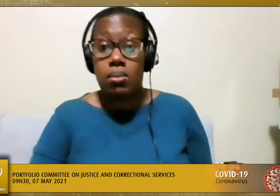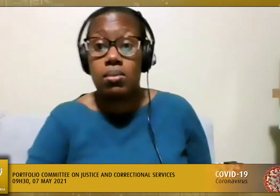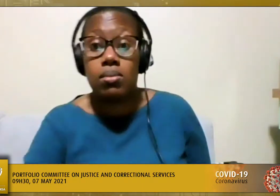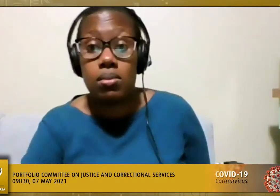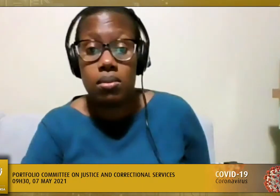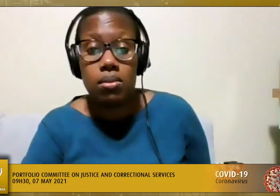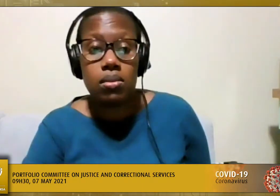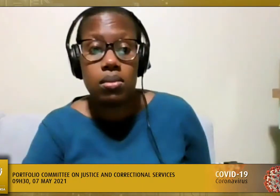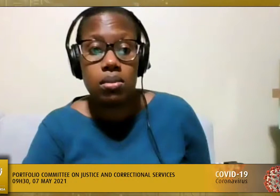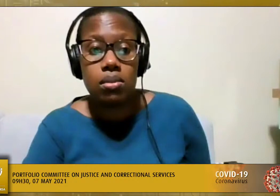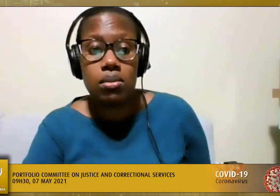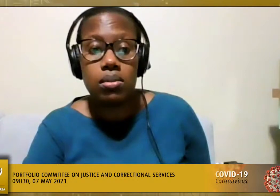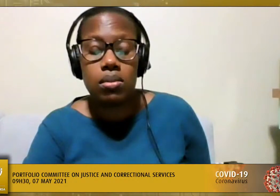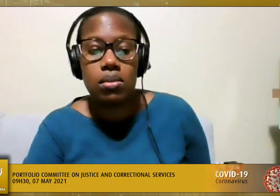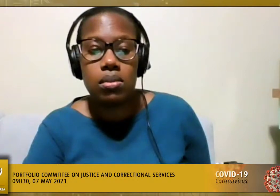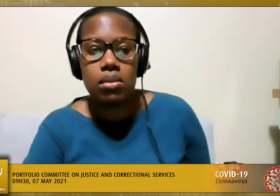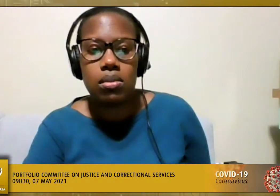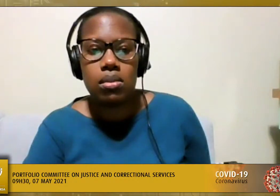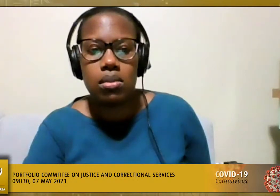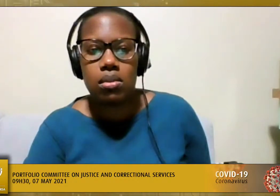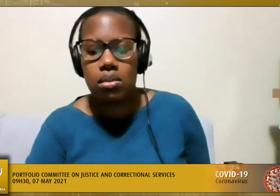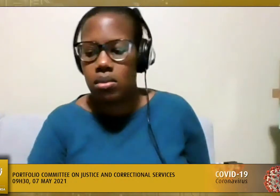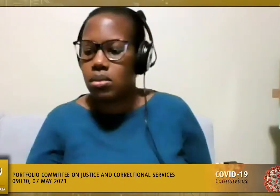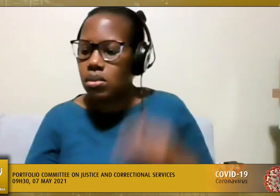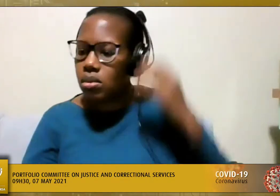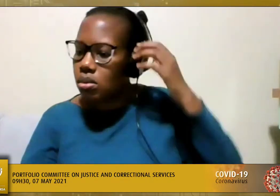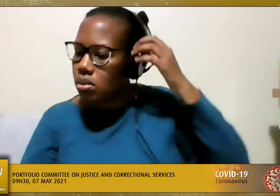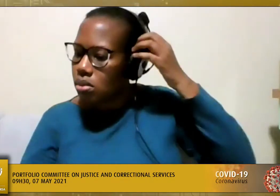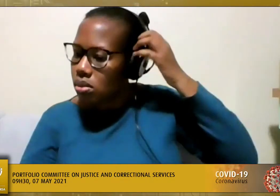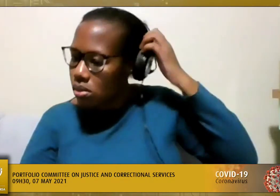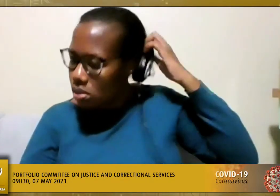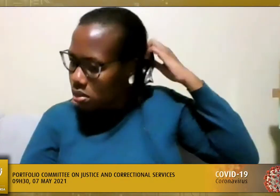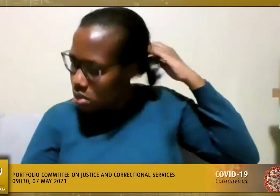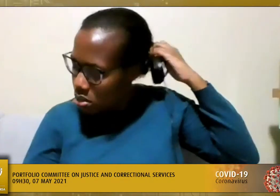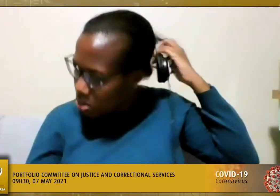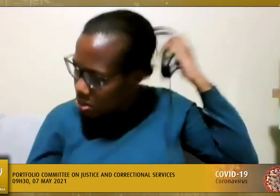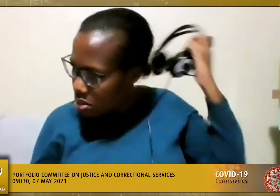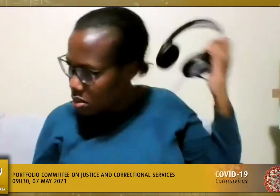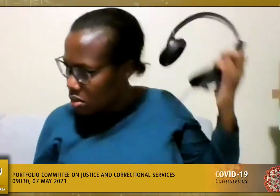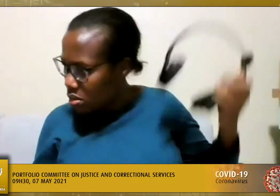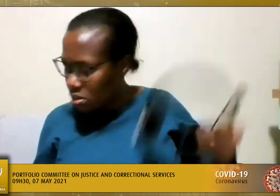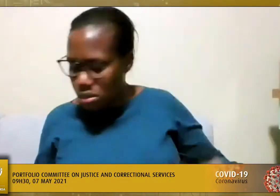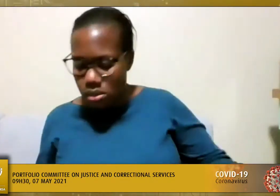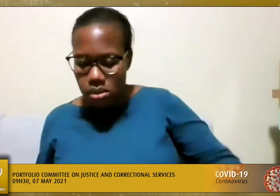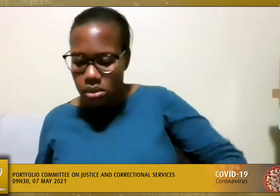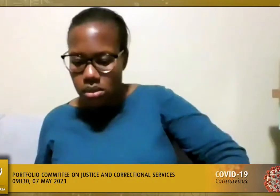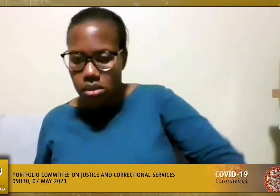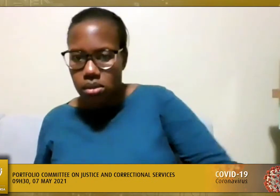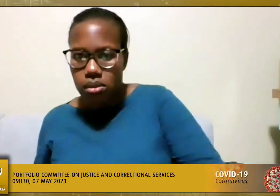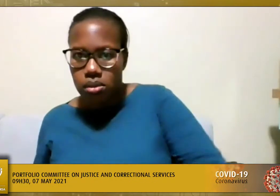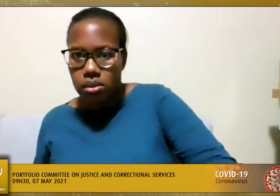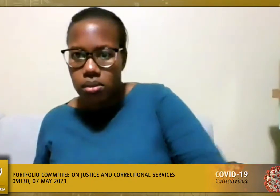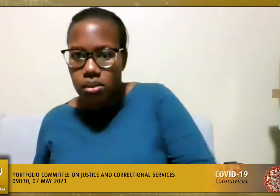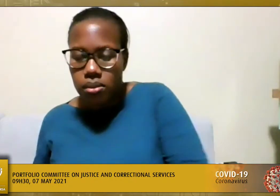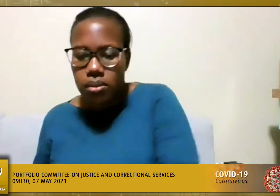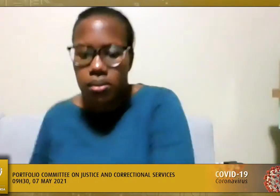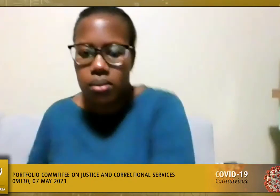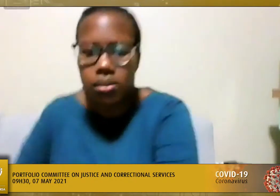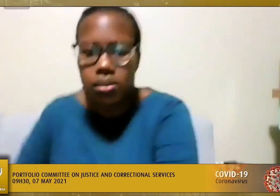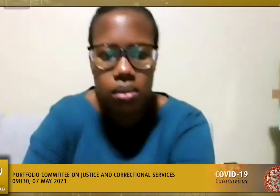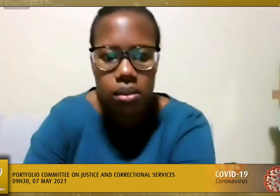think sorry from the chairperson on the 14 billion Target why is it low now previously it was 3